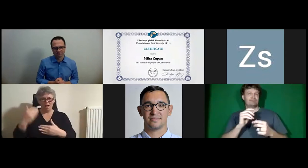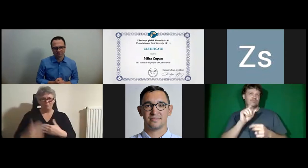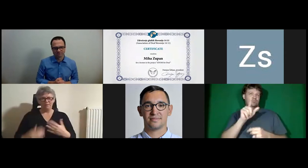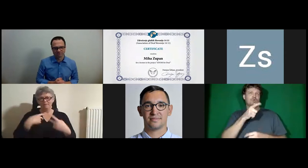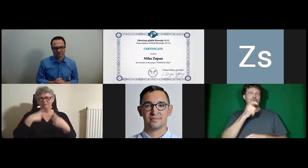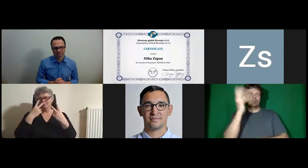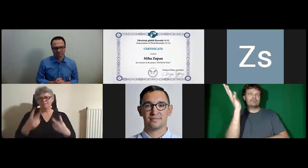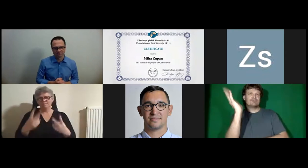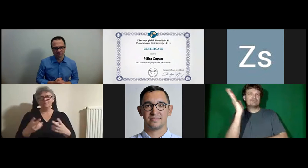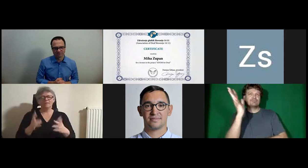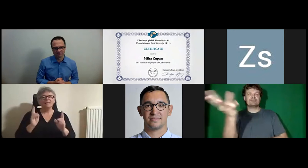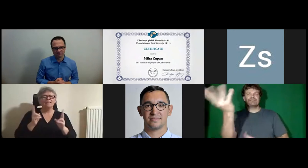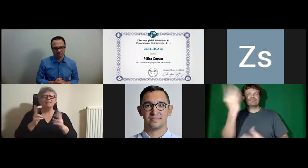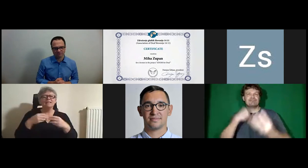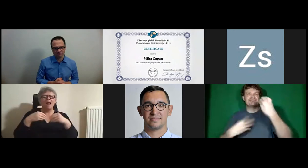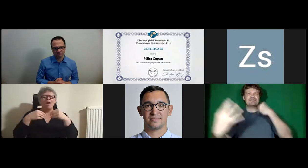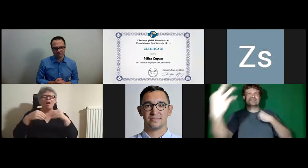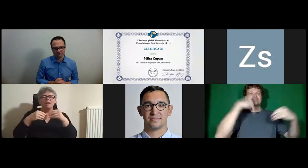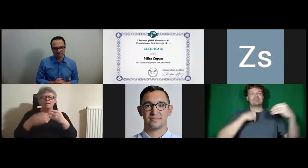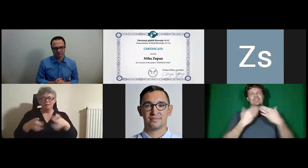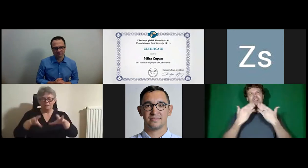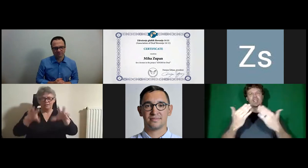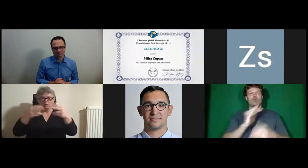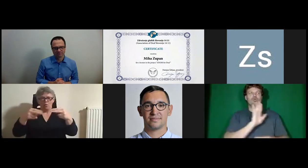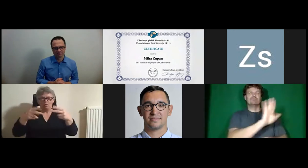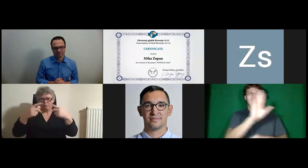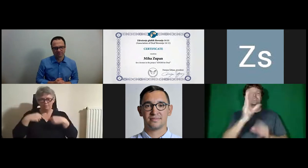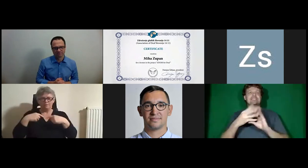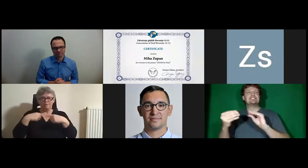for working tirelessly. I've been seeing